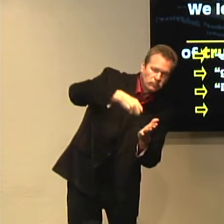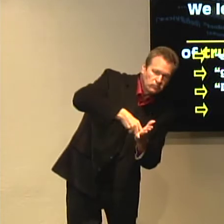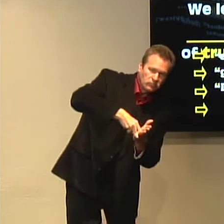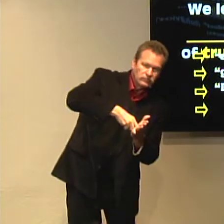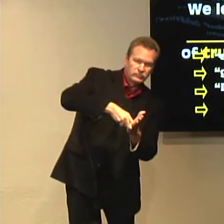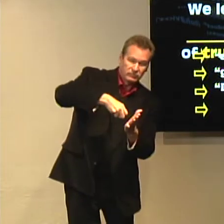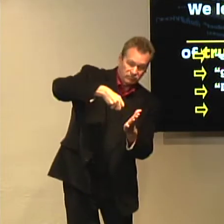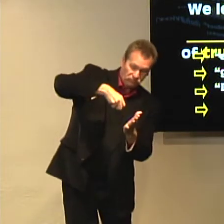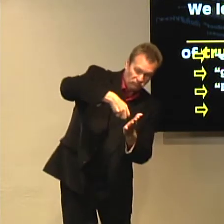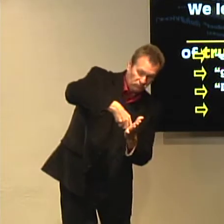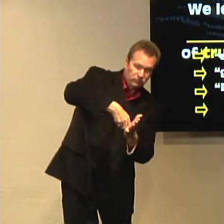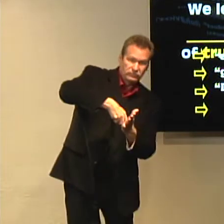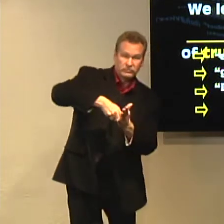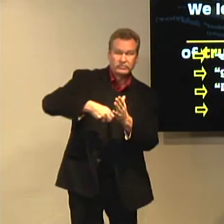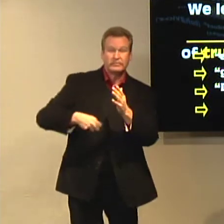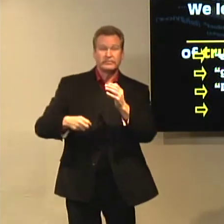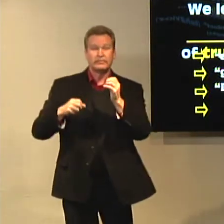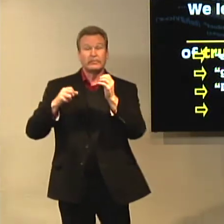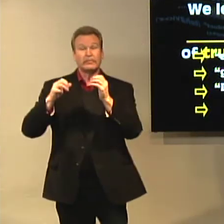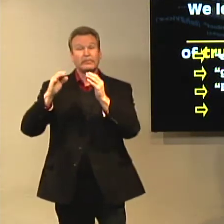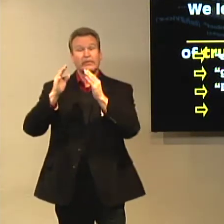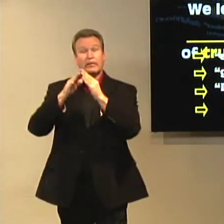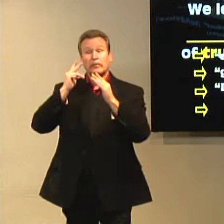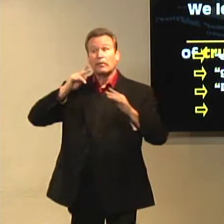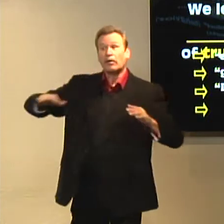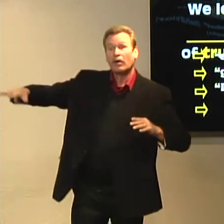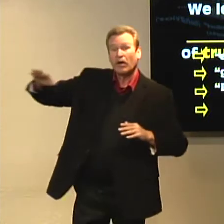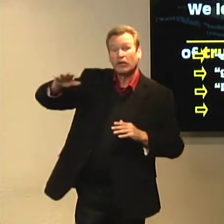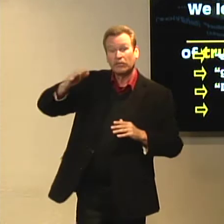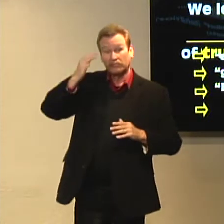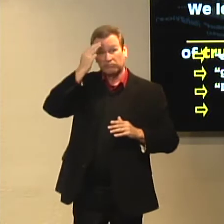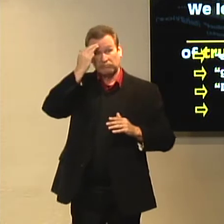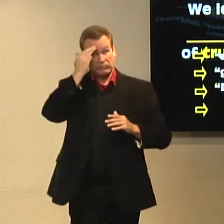very easily, and its kneecap is very rough.